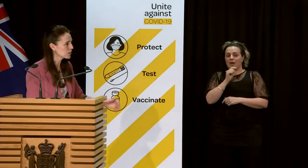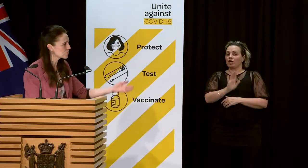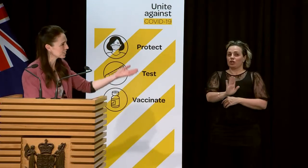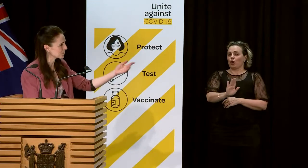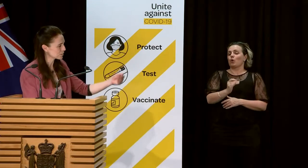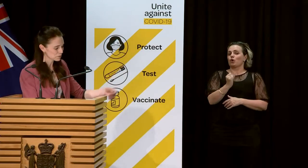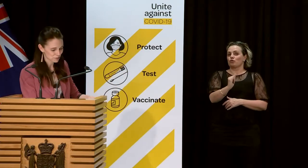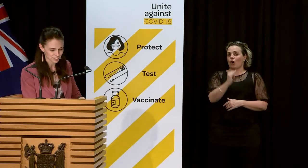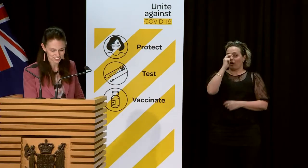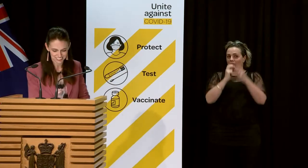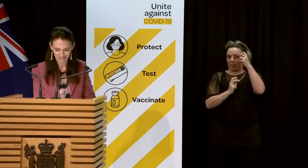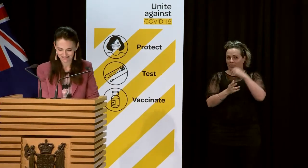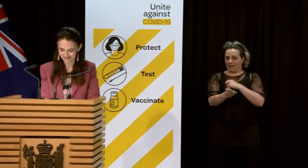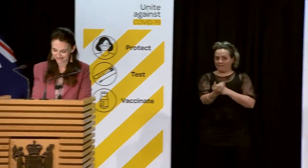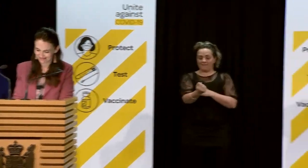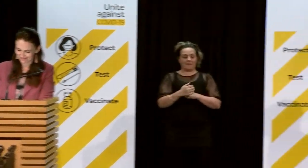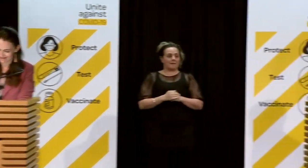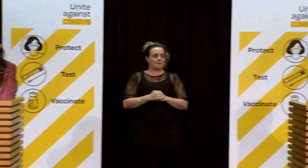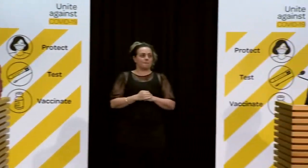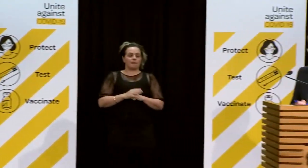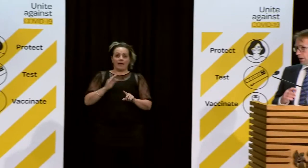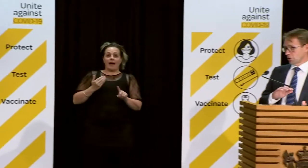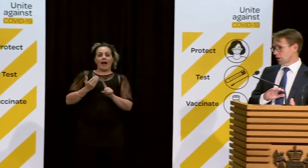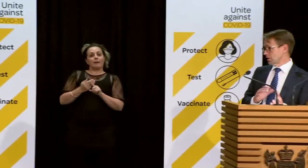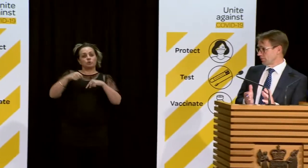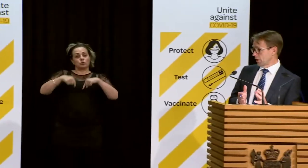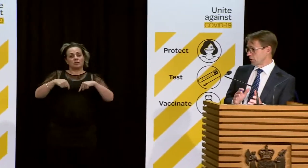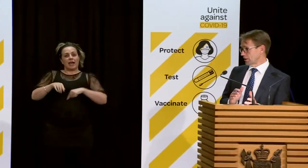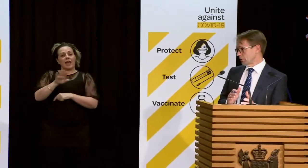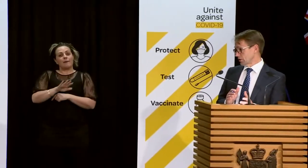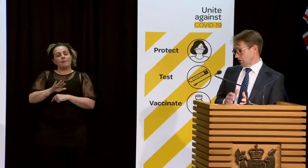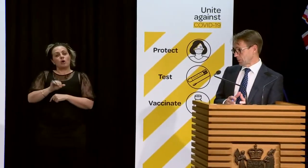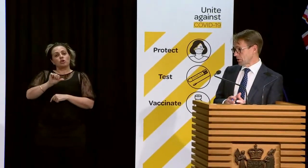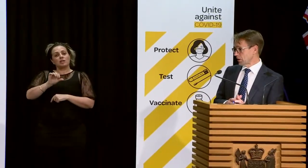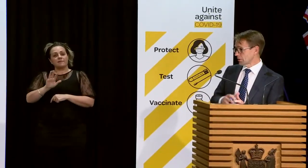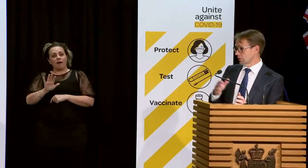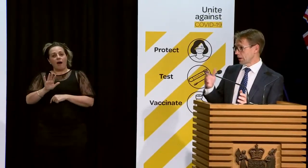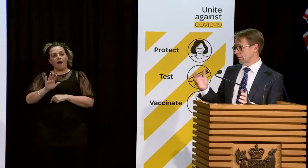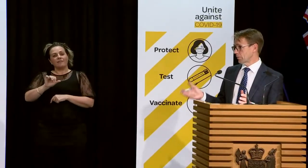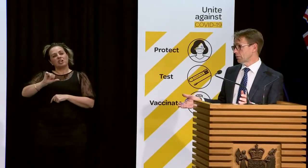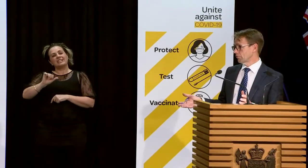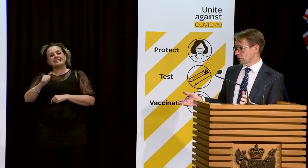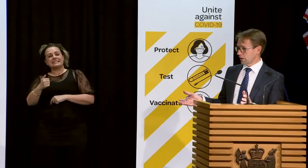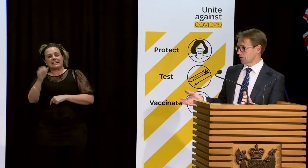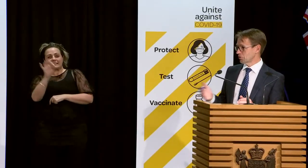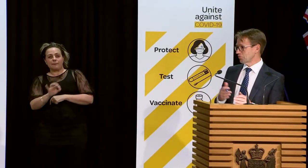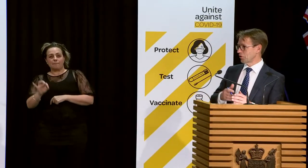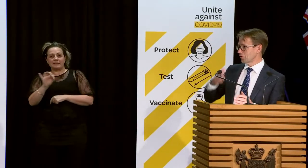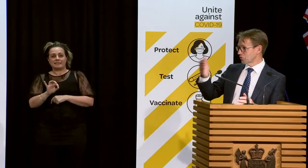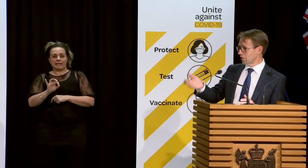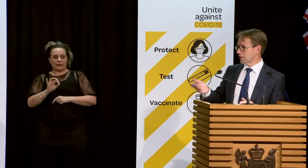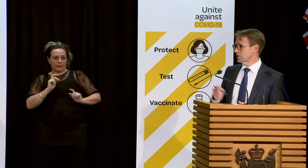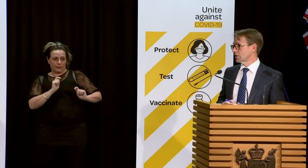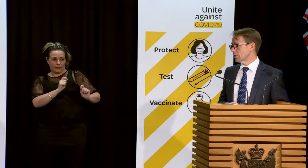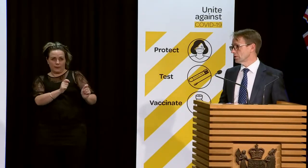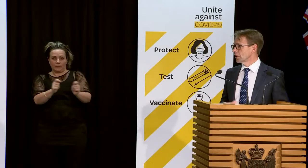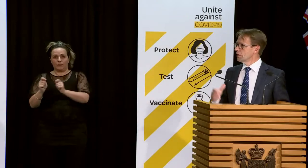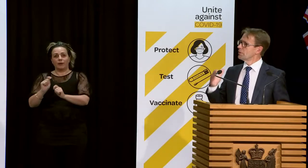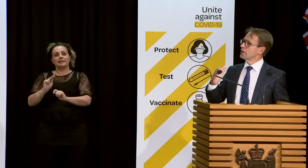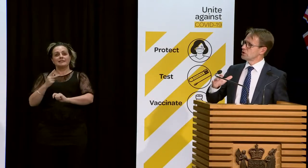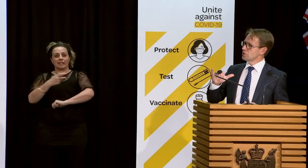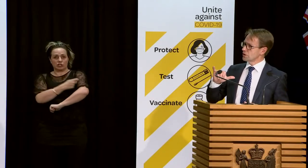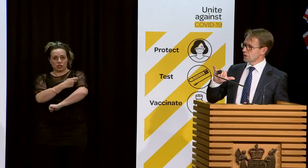to a question, Dr. Bloomfield. Yes, so to date, it's been about a 96% sort of follow through on that second